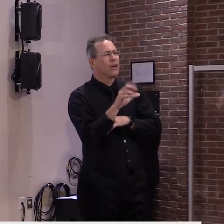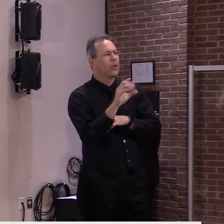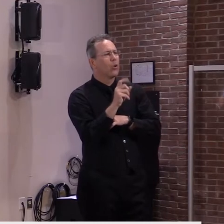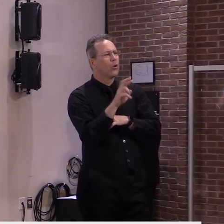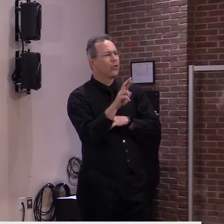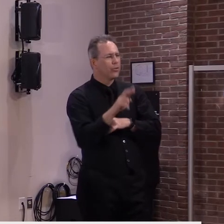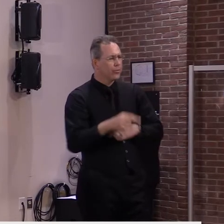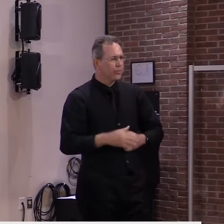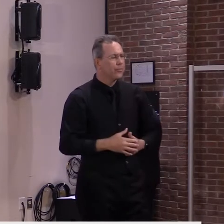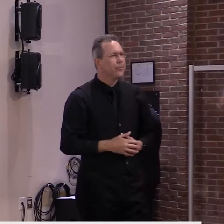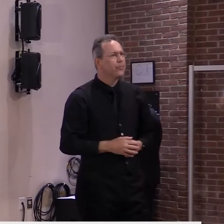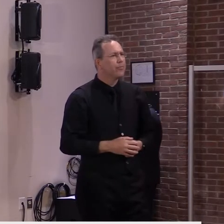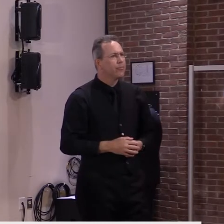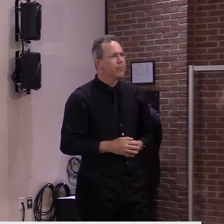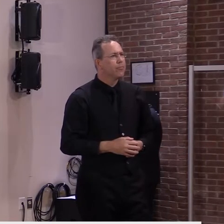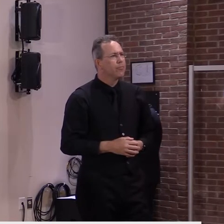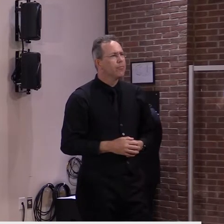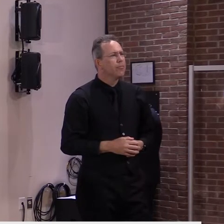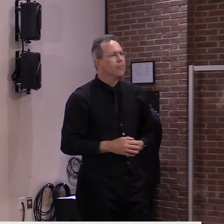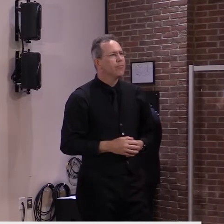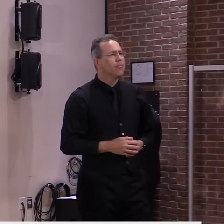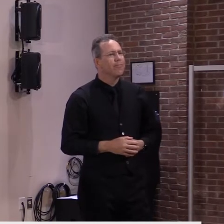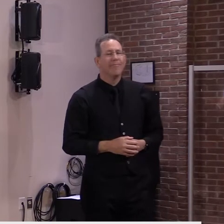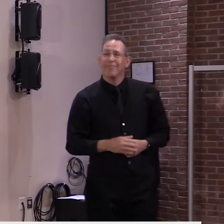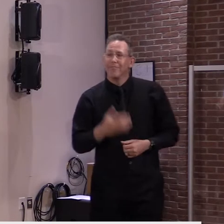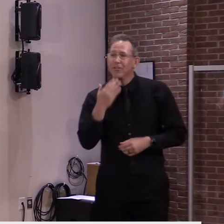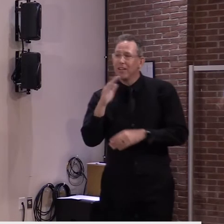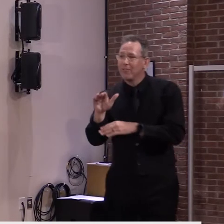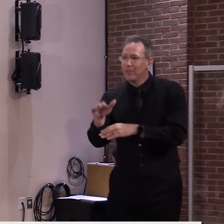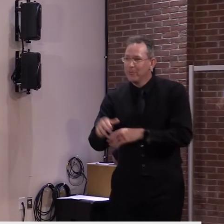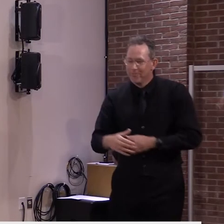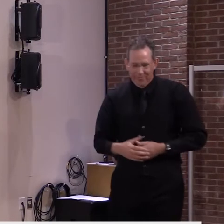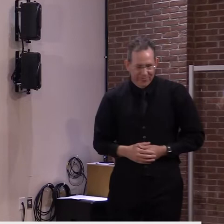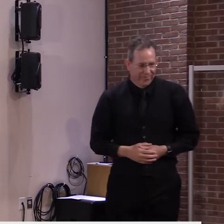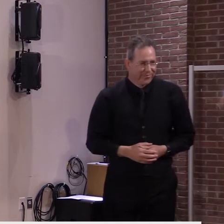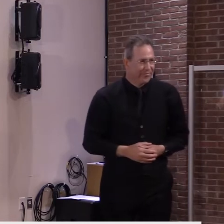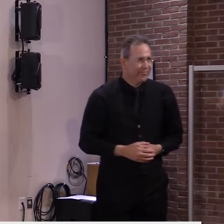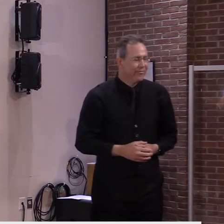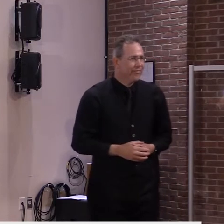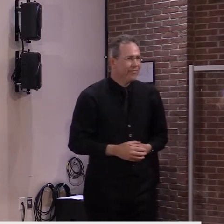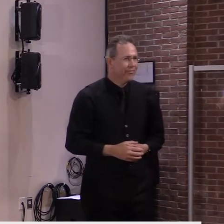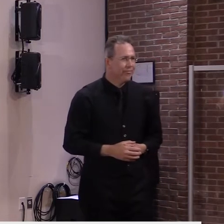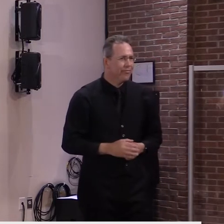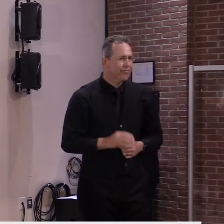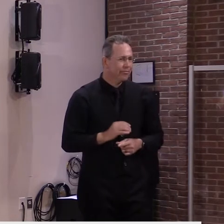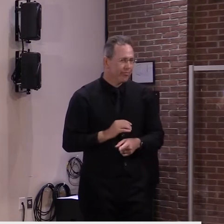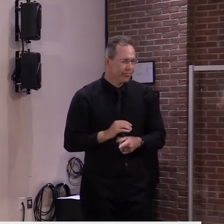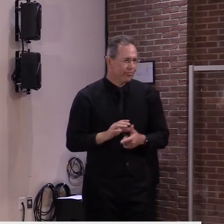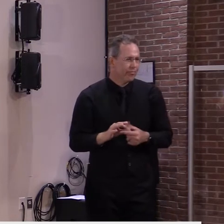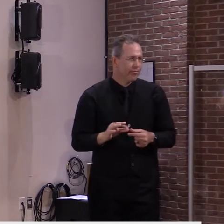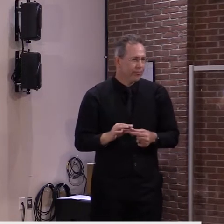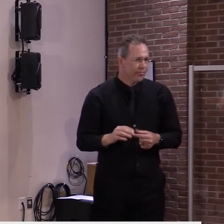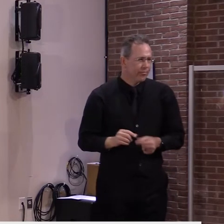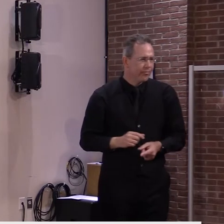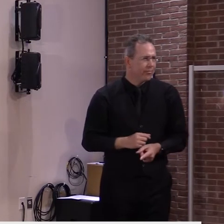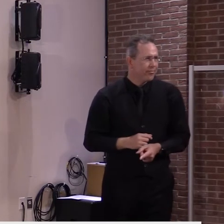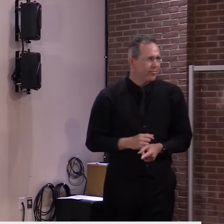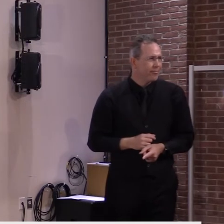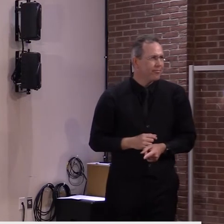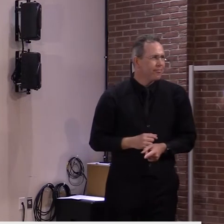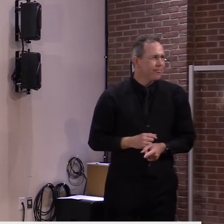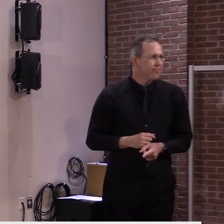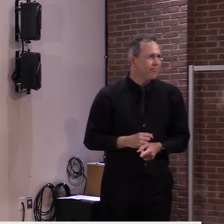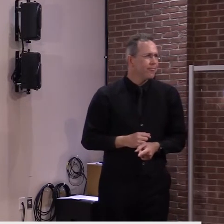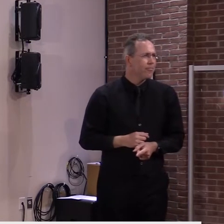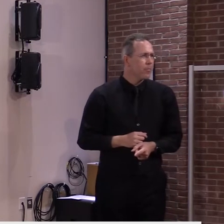Thank you, Jason. Good afternoon, Governor. To pick up where a couple questions ago, we're about